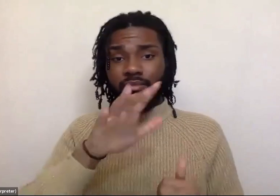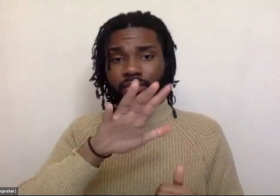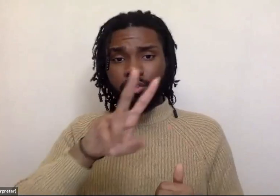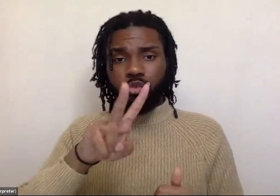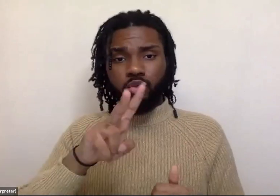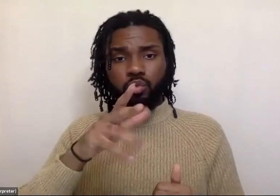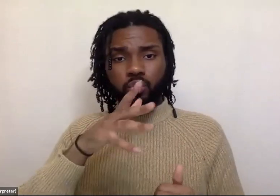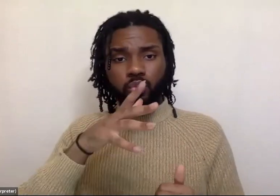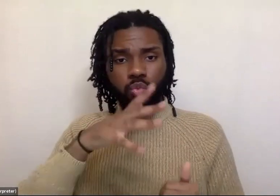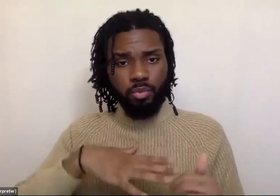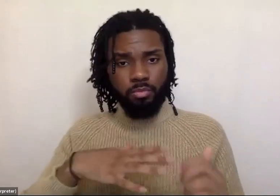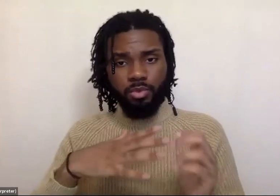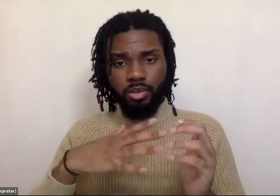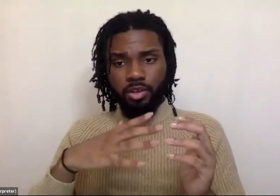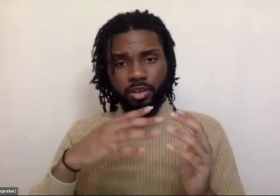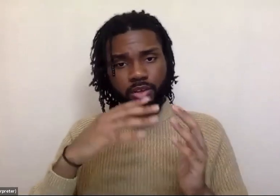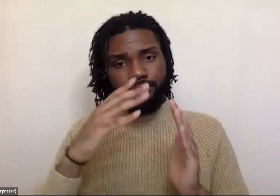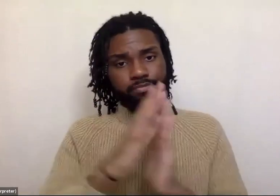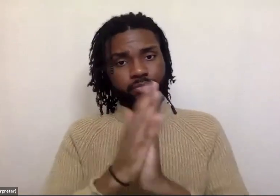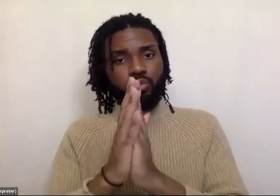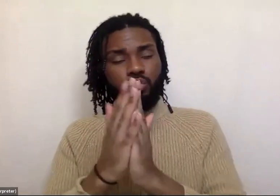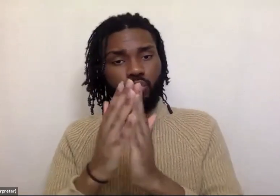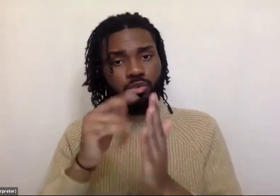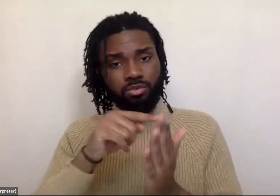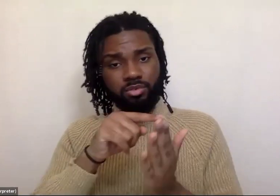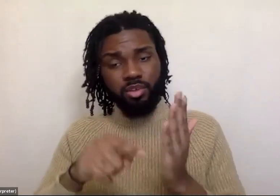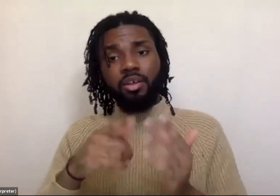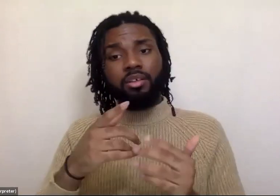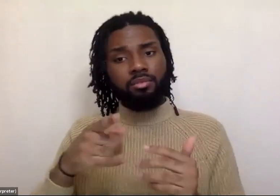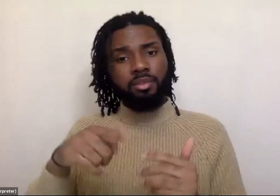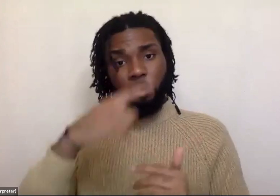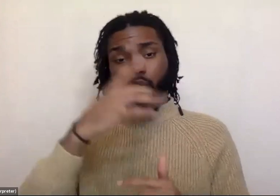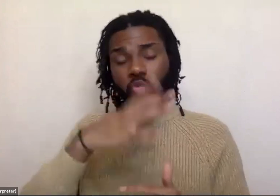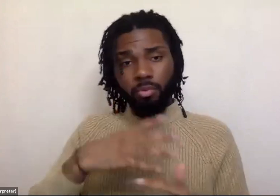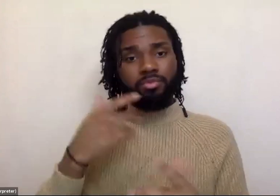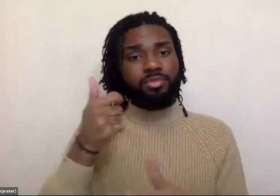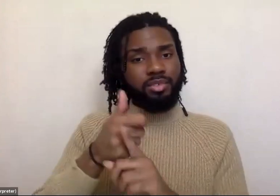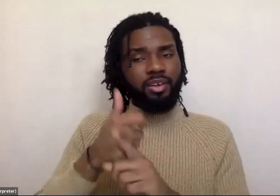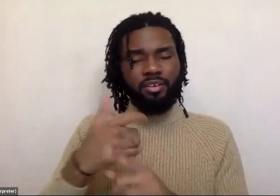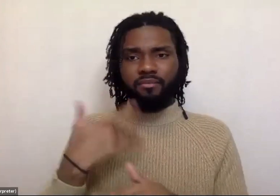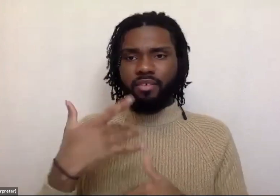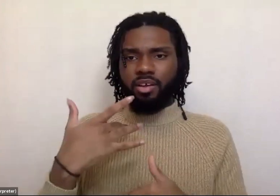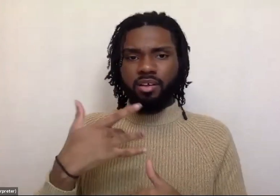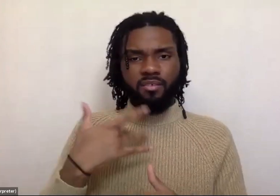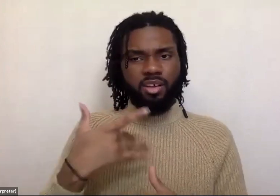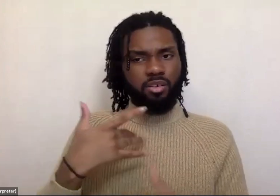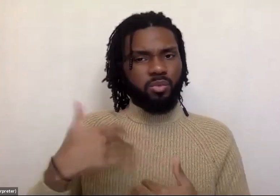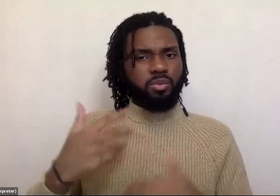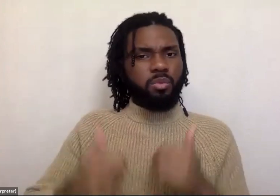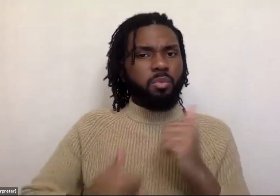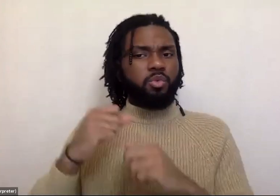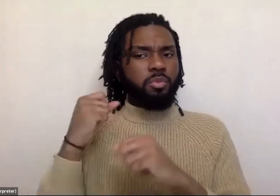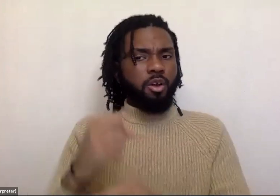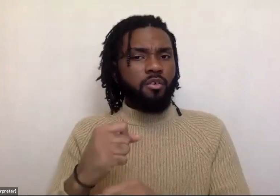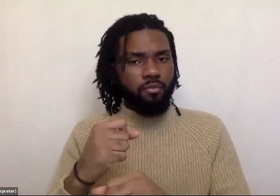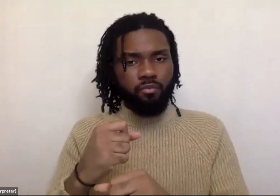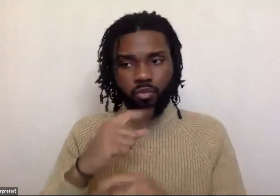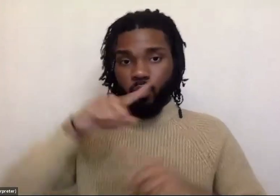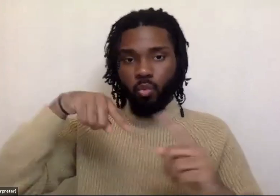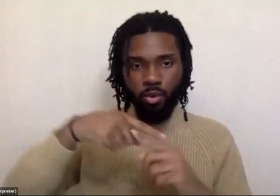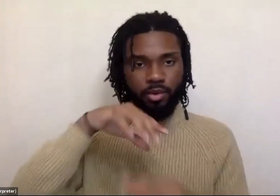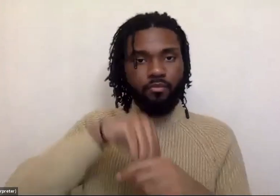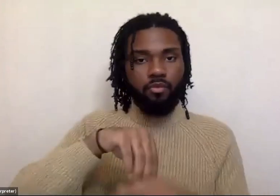the Black women will talk about how they felt the most powerful as they have felt in their lives when they were in SNCC and